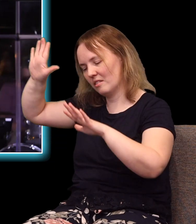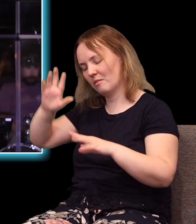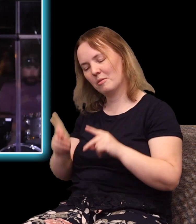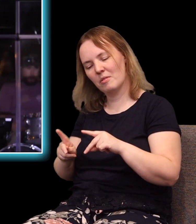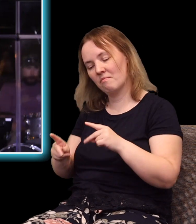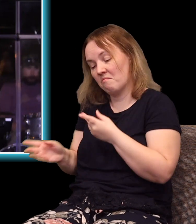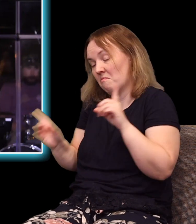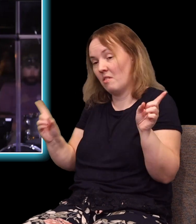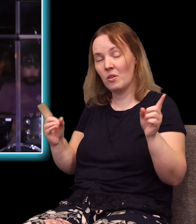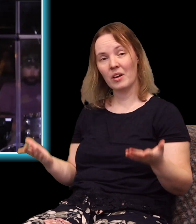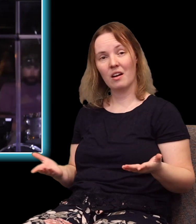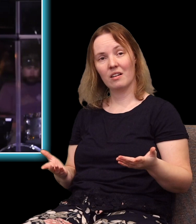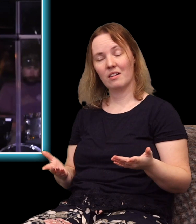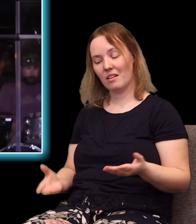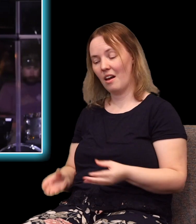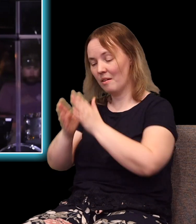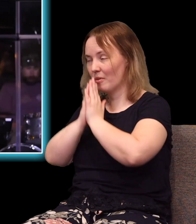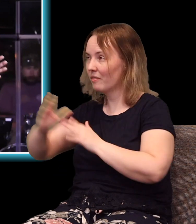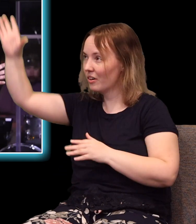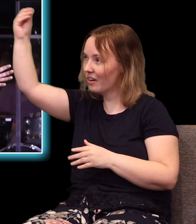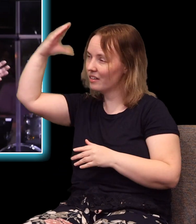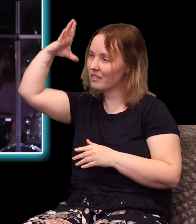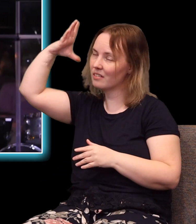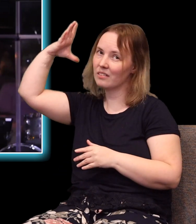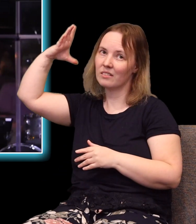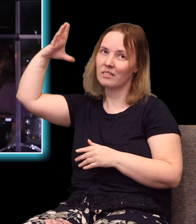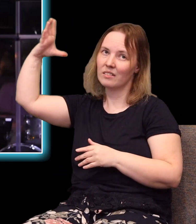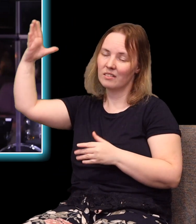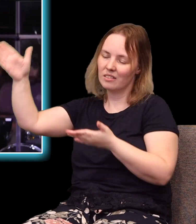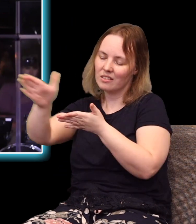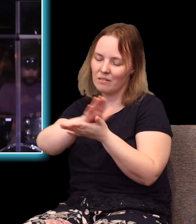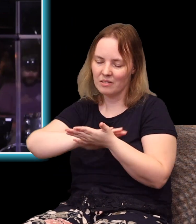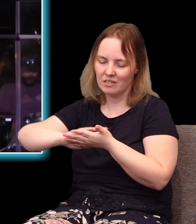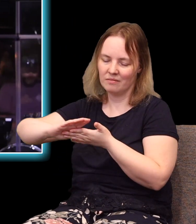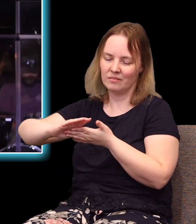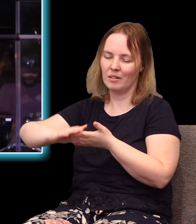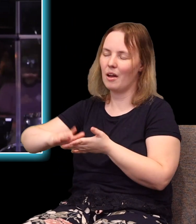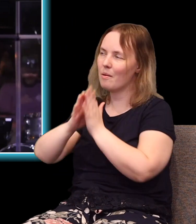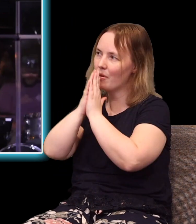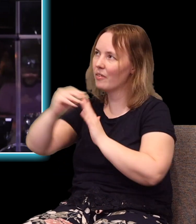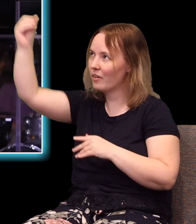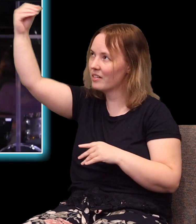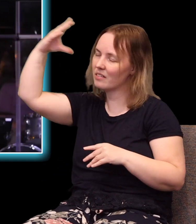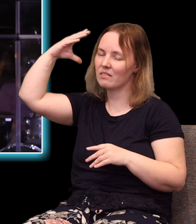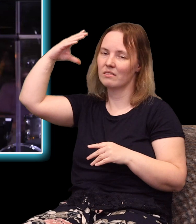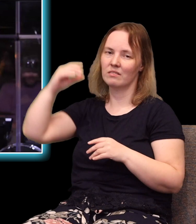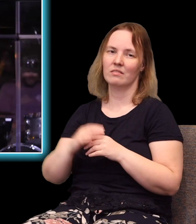Lord, bless your people. Wherever we may be, I pray for grace to come clean. I pray for grace, O